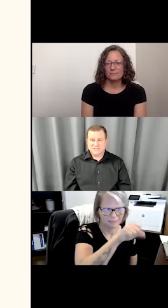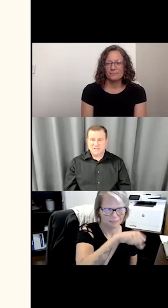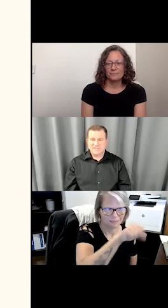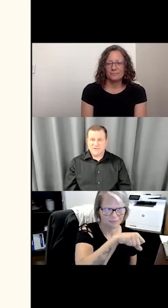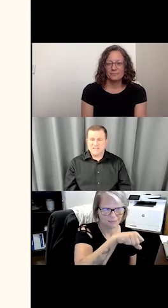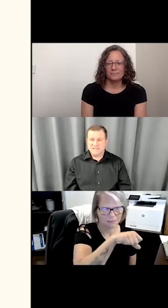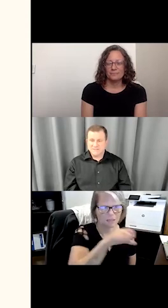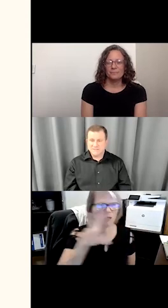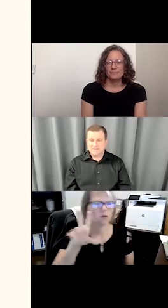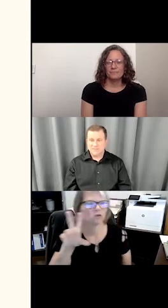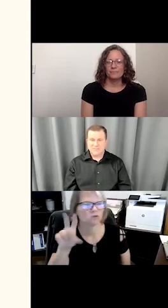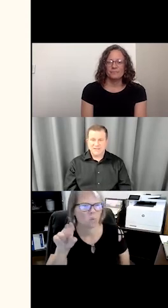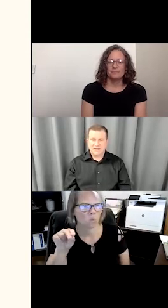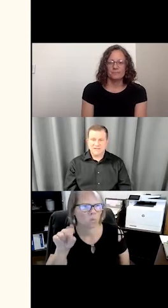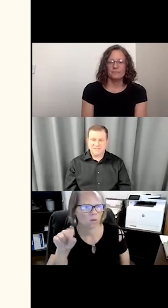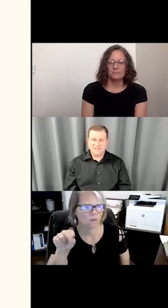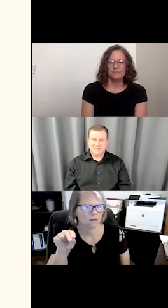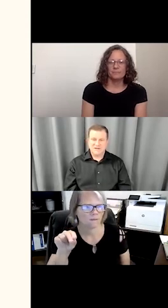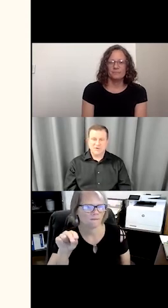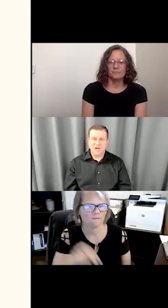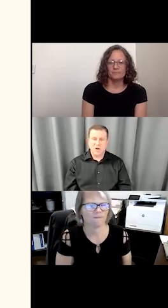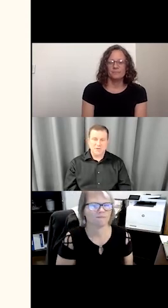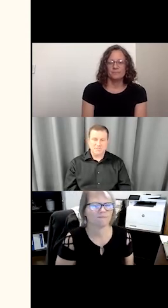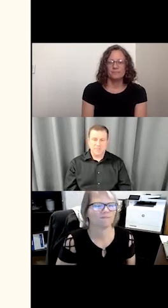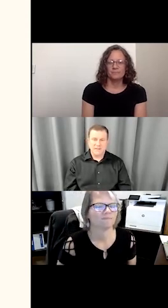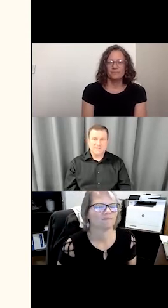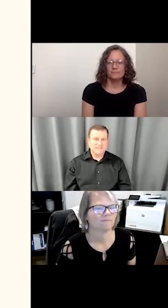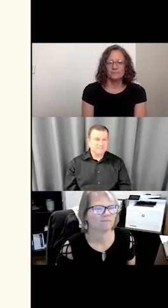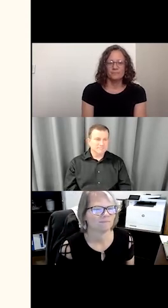This is the sign for yes, and this is the sign for no.